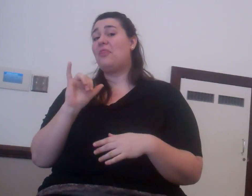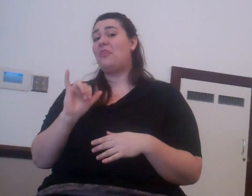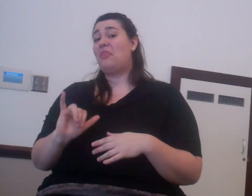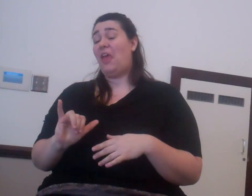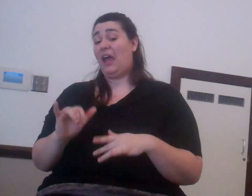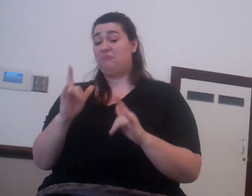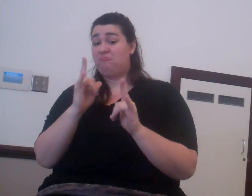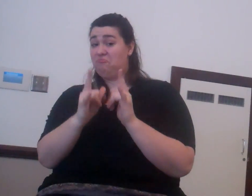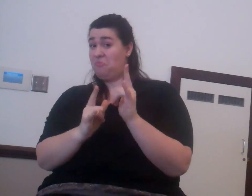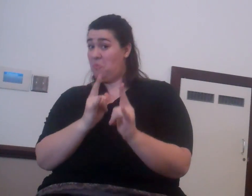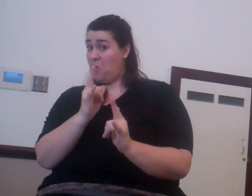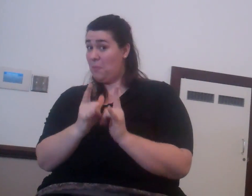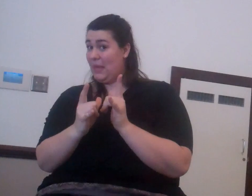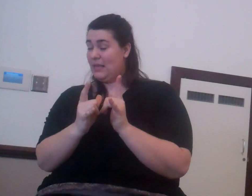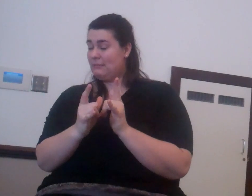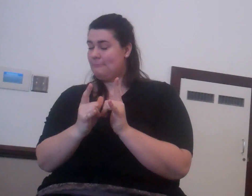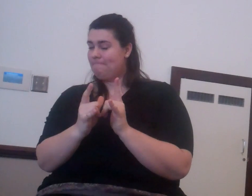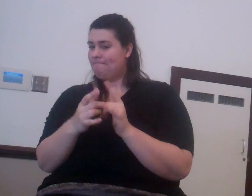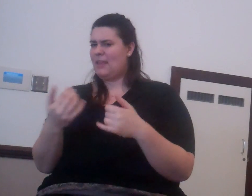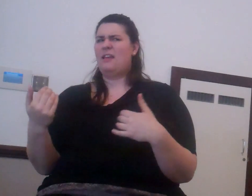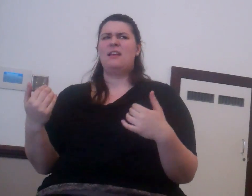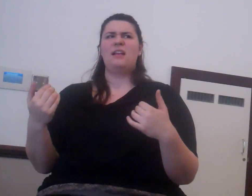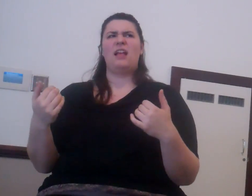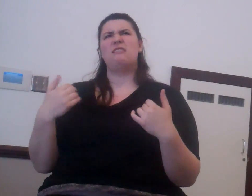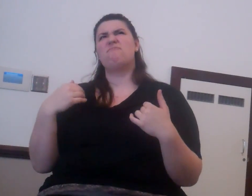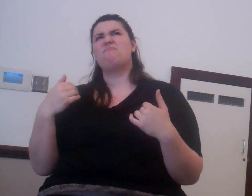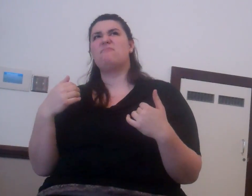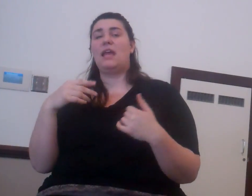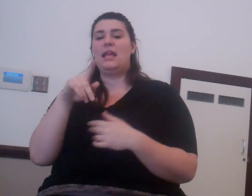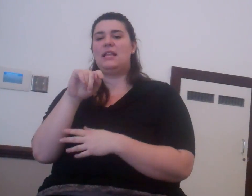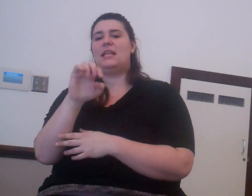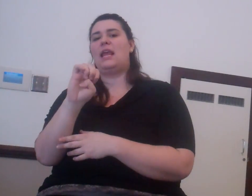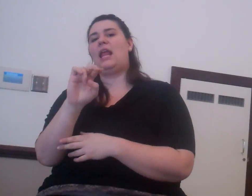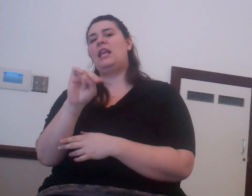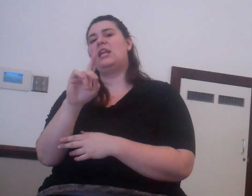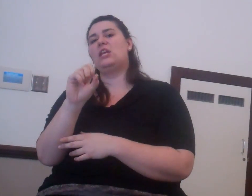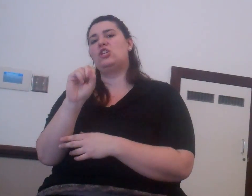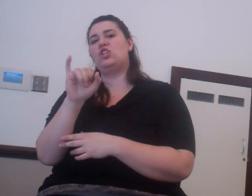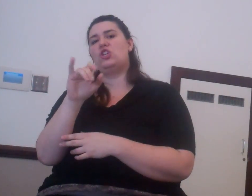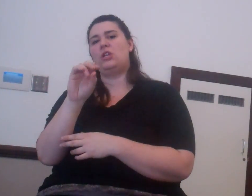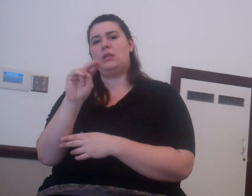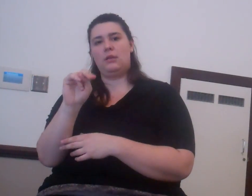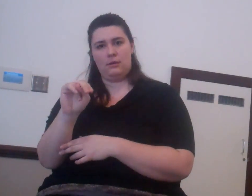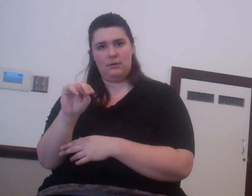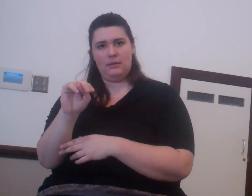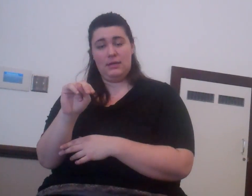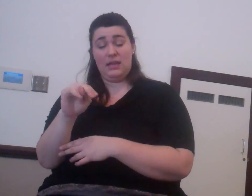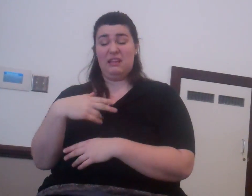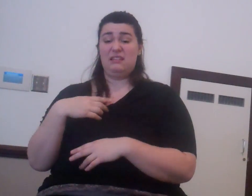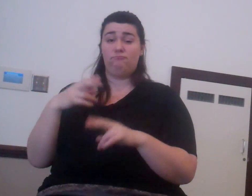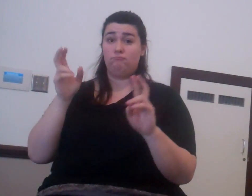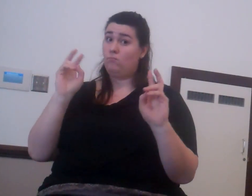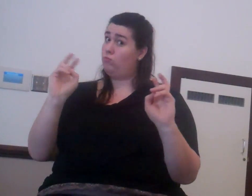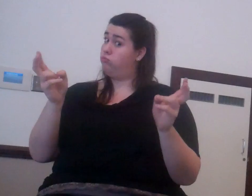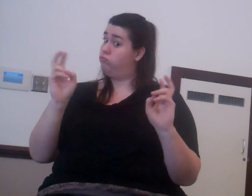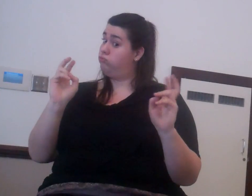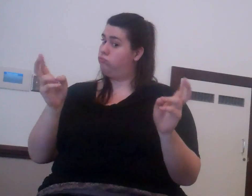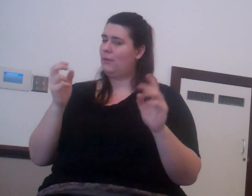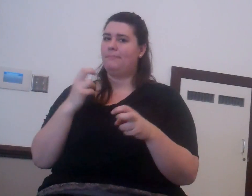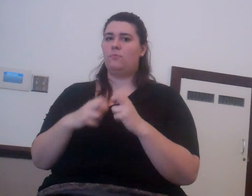interesting thing is that most workplace romance takes place between peers,